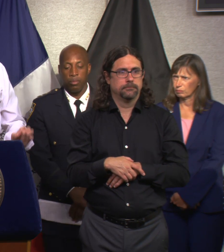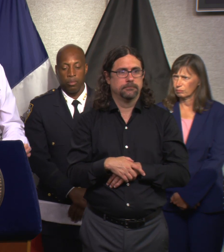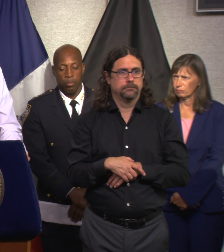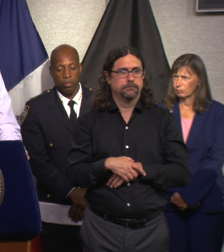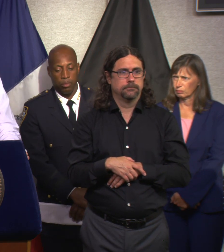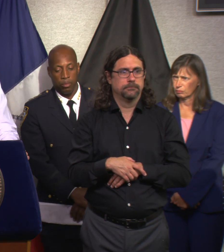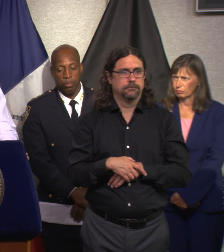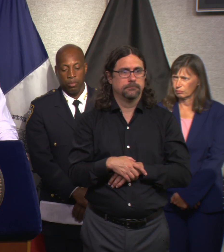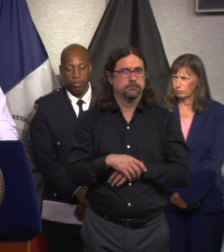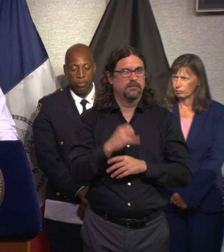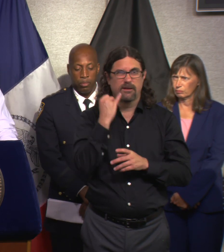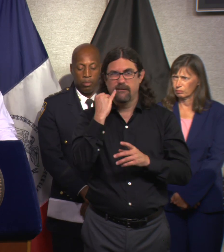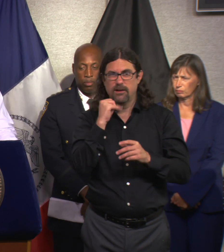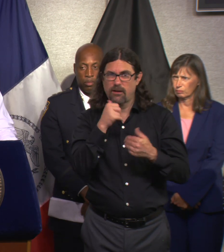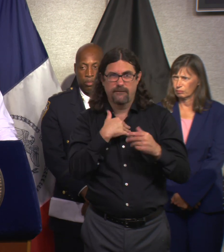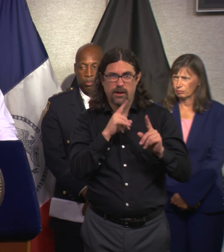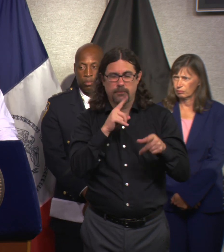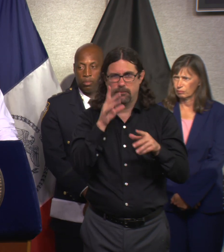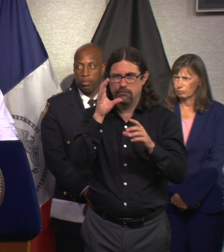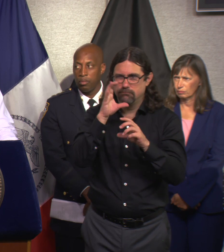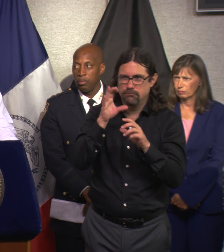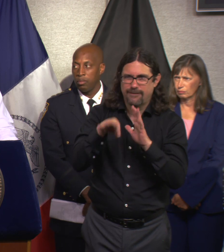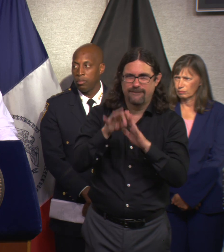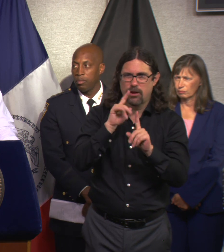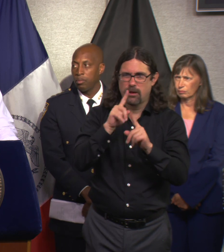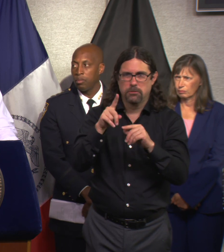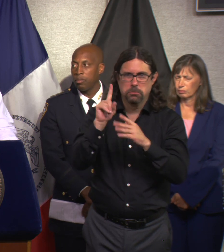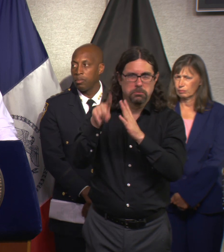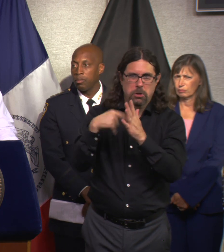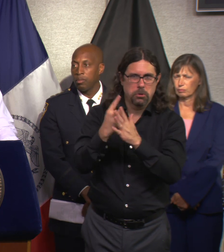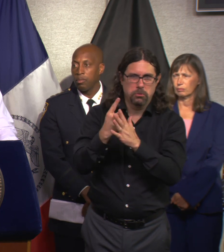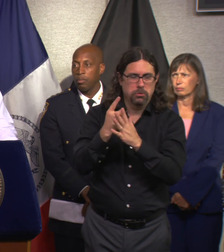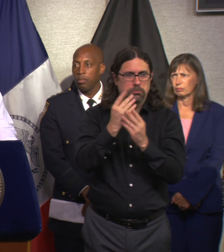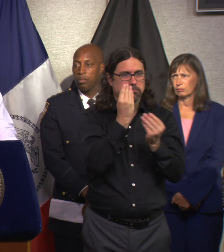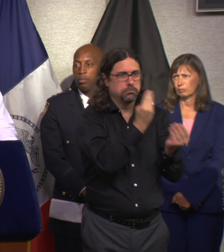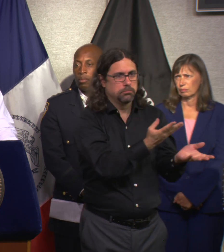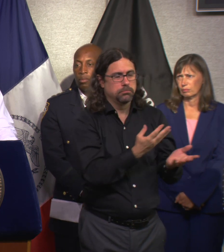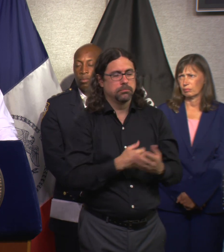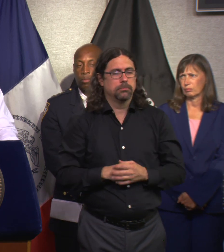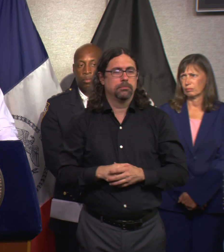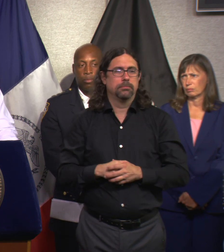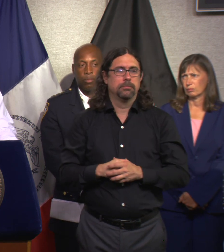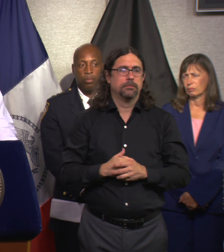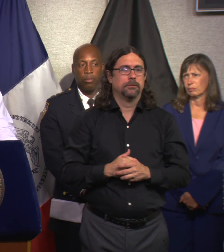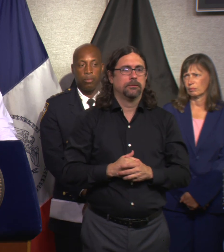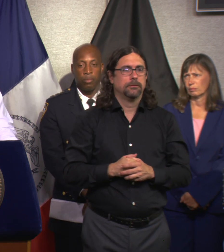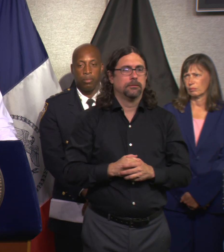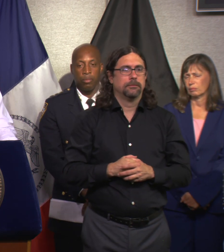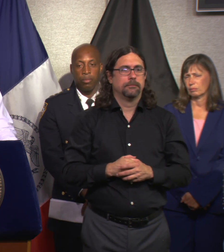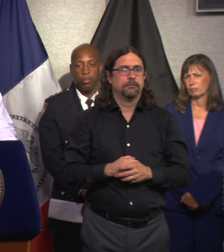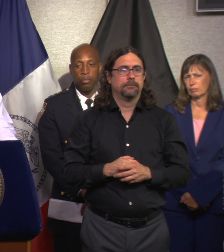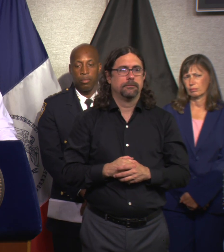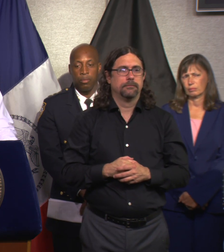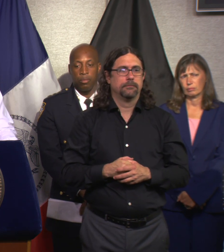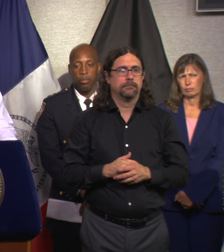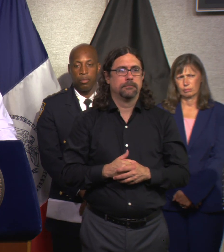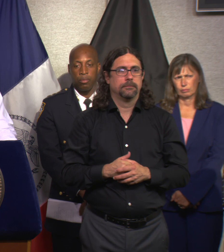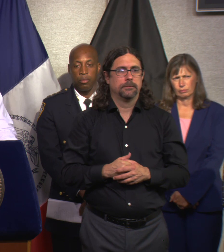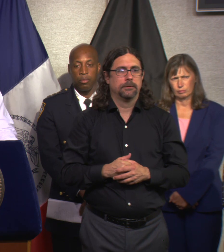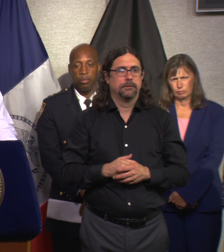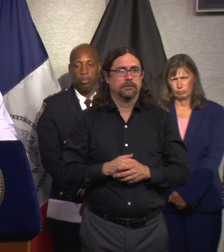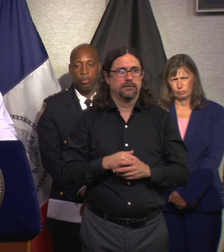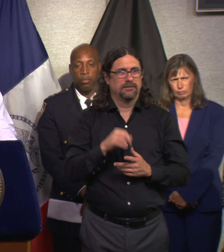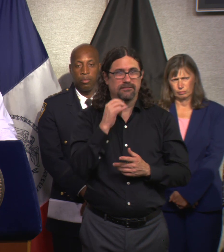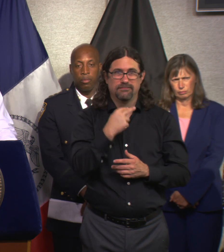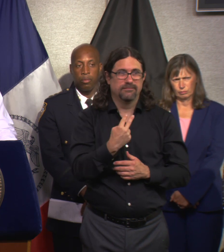to people like they're hard to find. If you can go online, you're going to get an absolute up-to-the-minute list. If you don't go online, call 311, and you can ask for your neighborhood